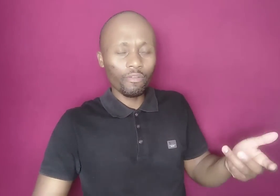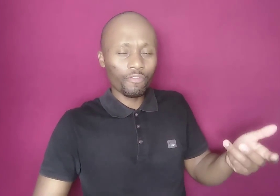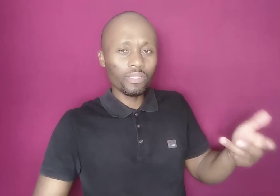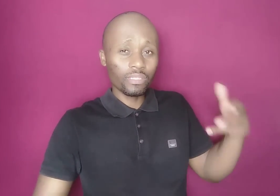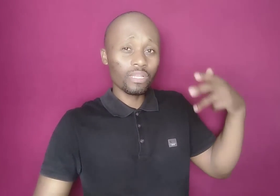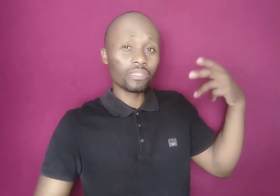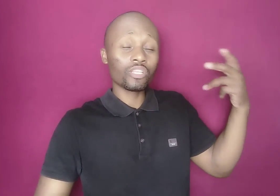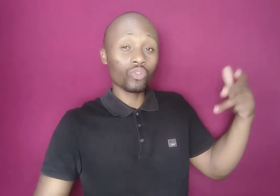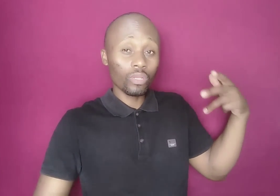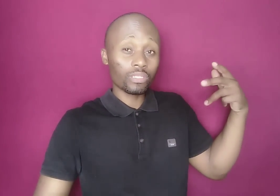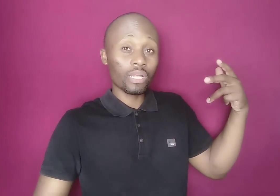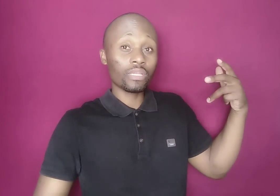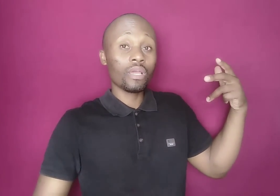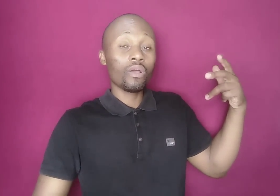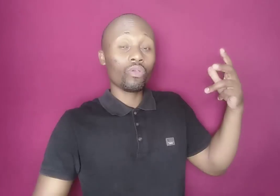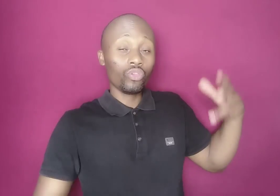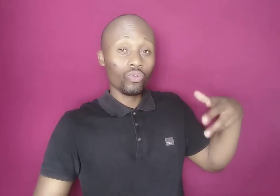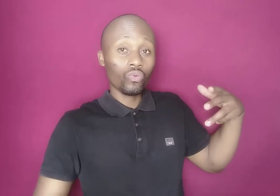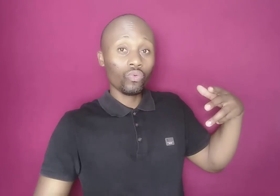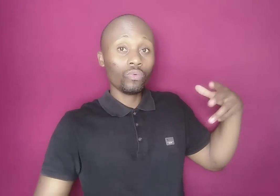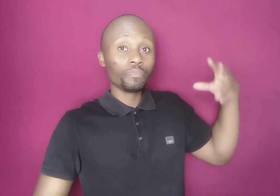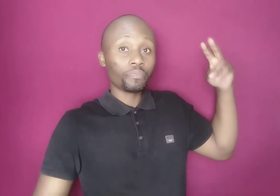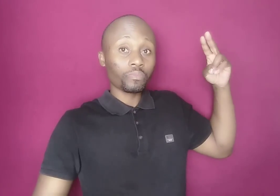these things, the stories that you,